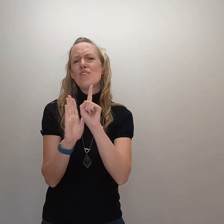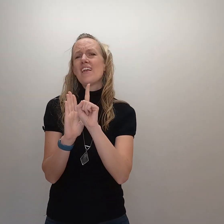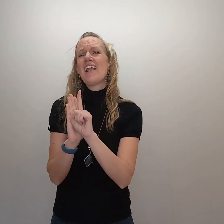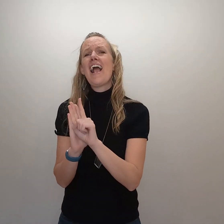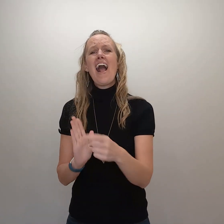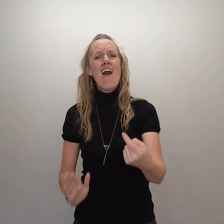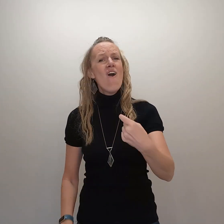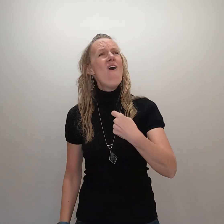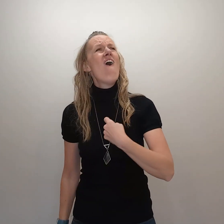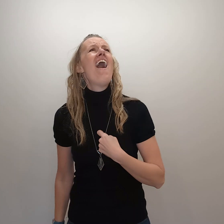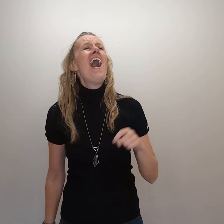Every hour I